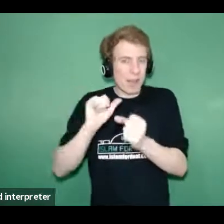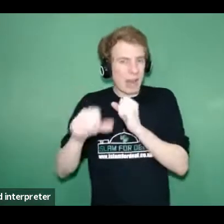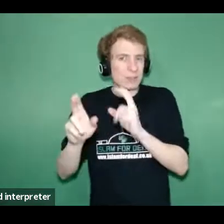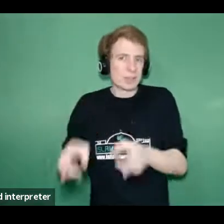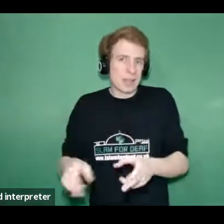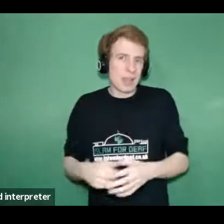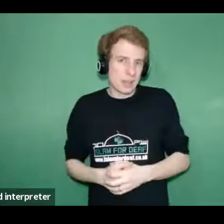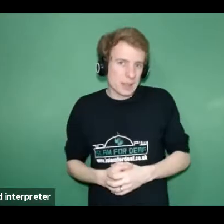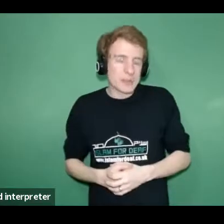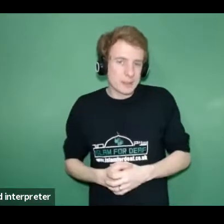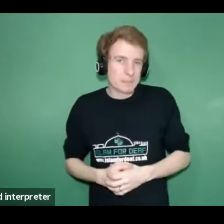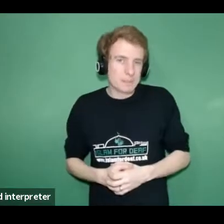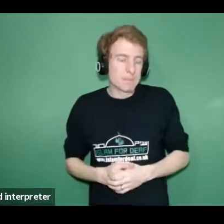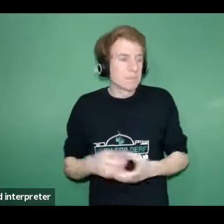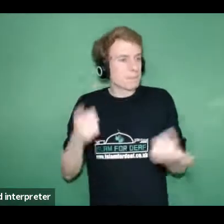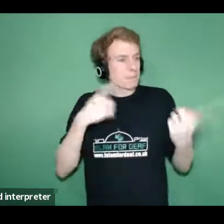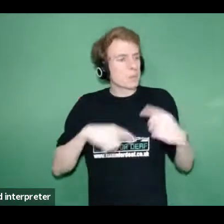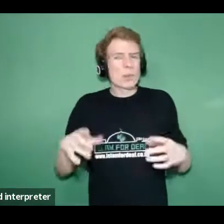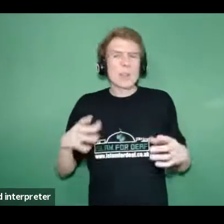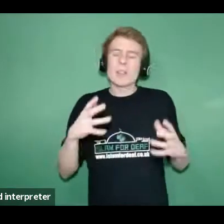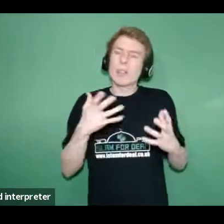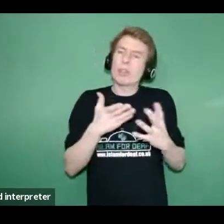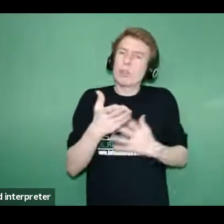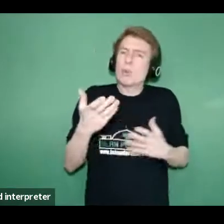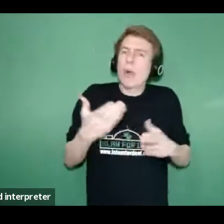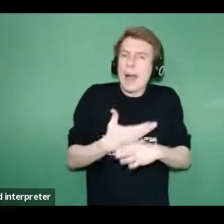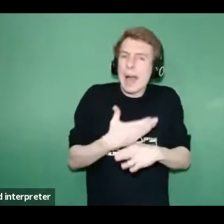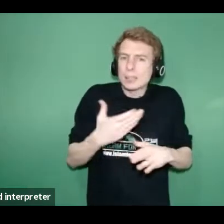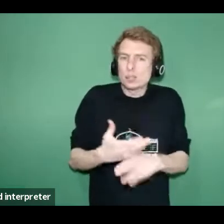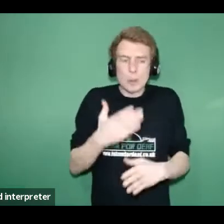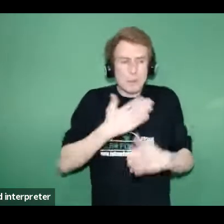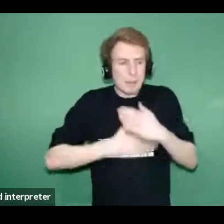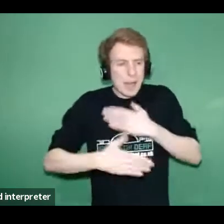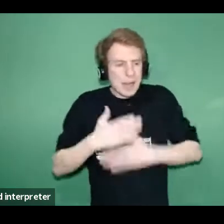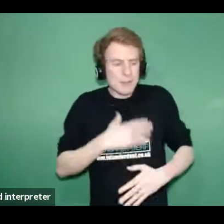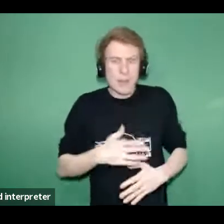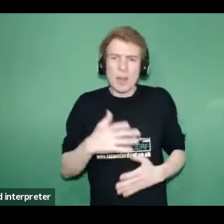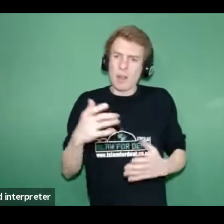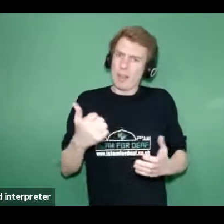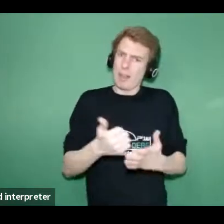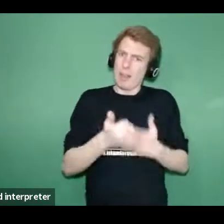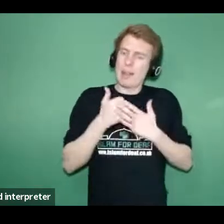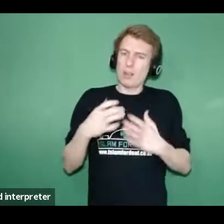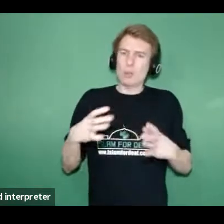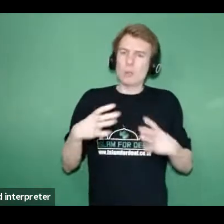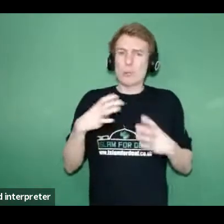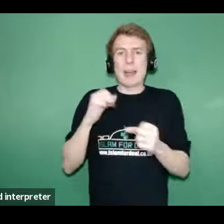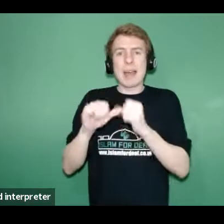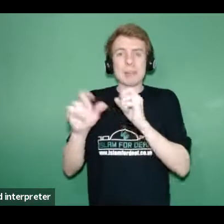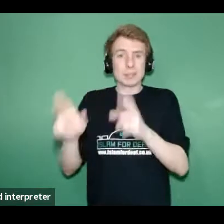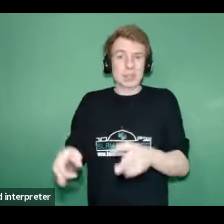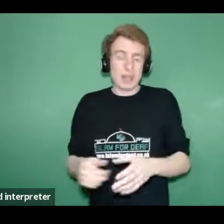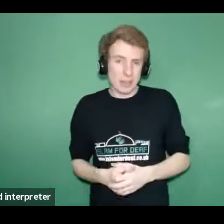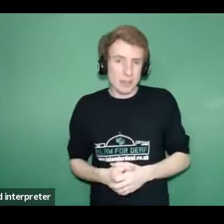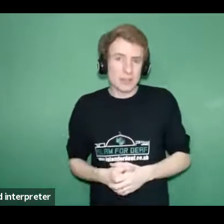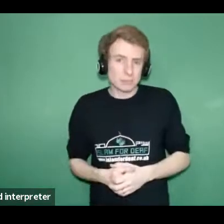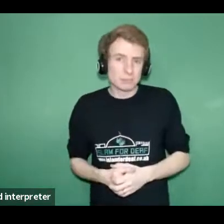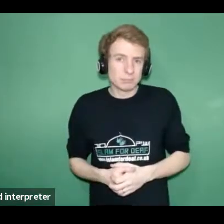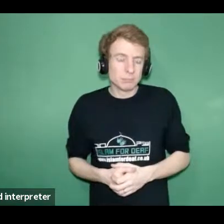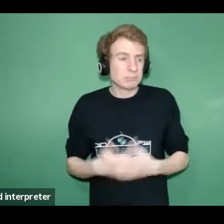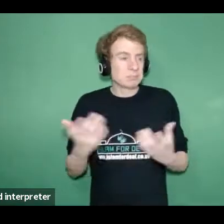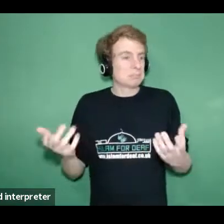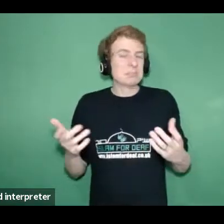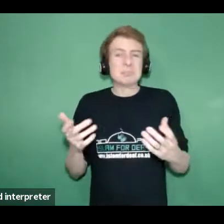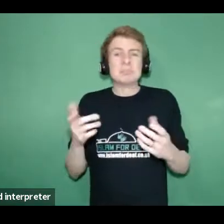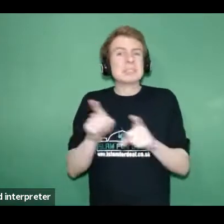our actions. So if the person who's performing surgery is foolish, then yes, there are consequences. An